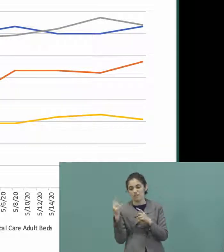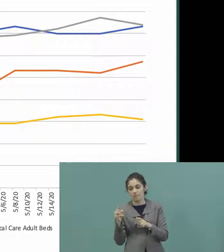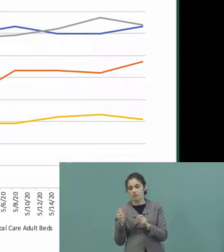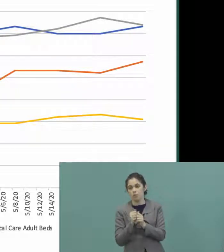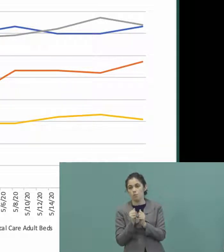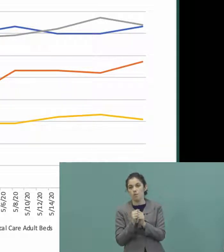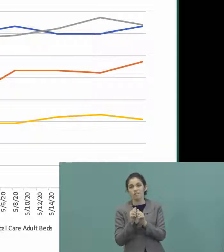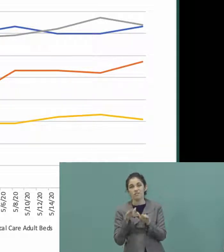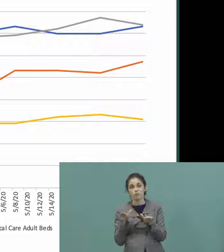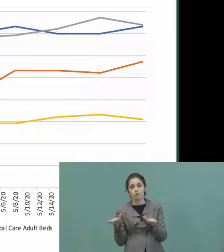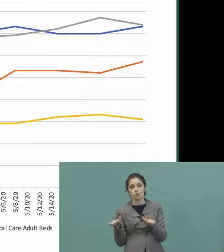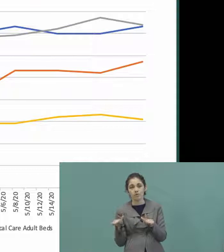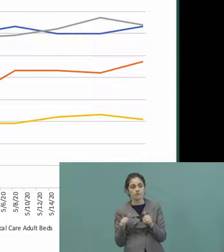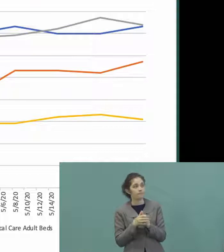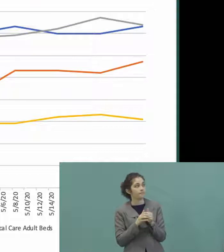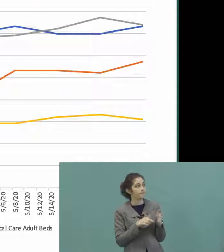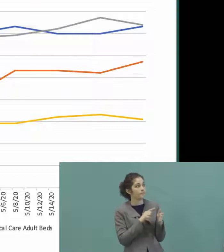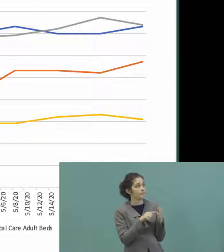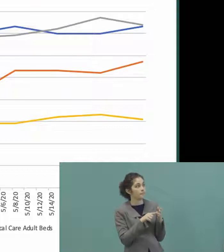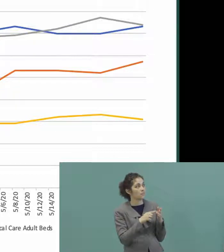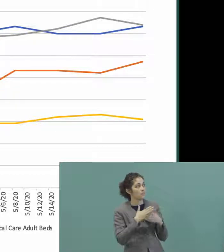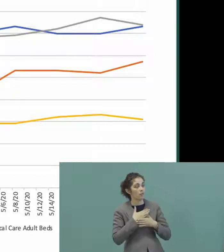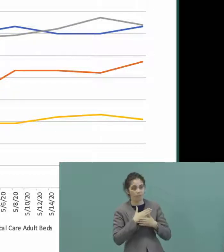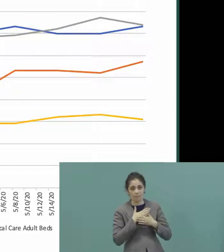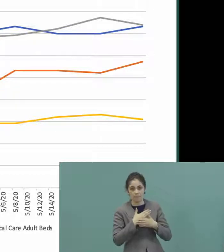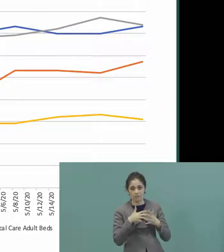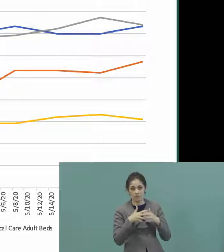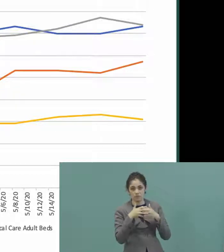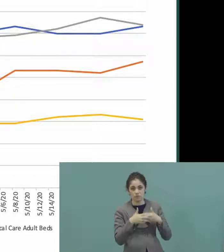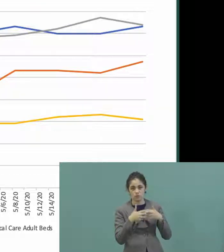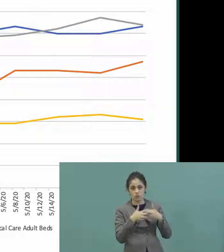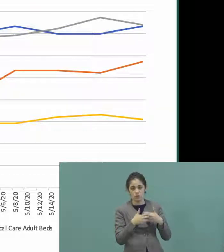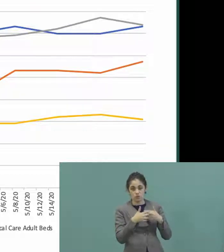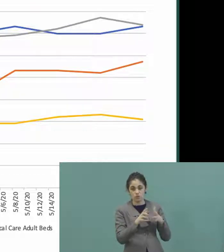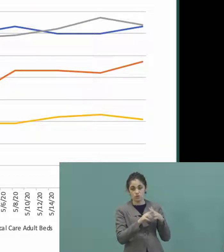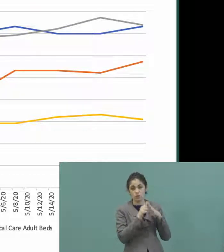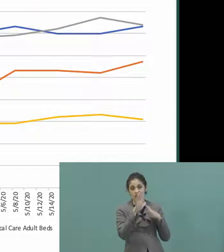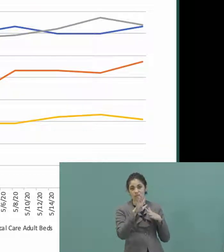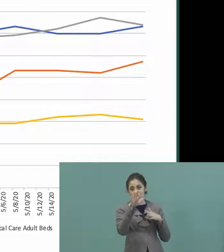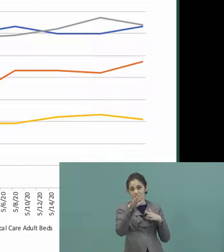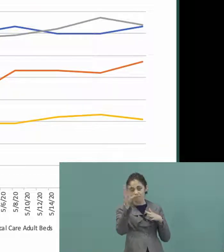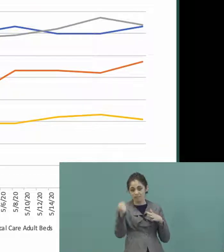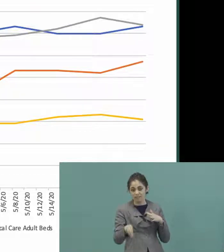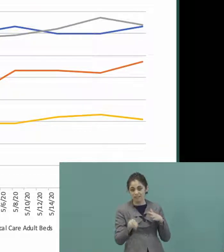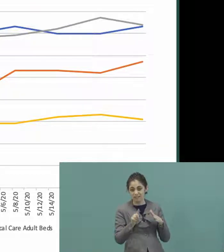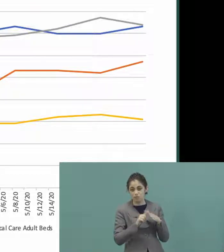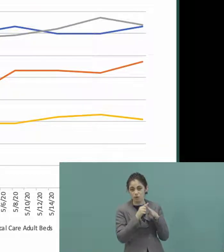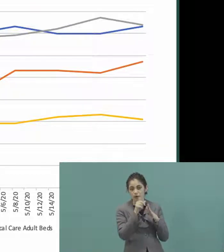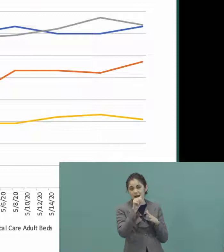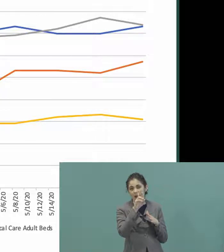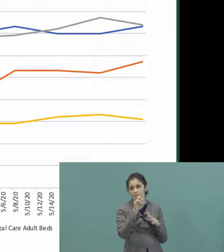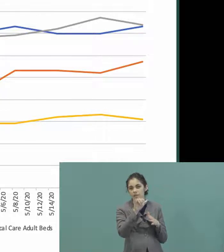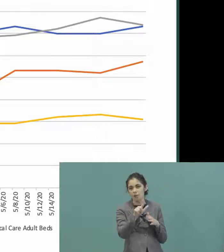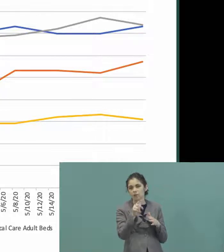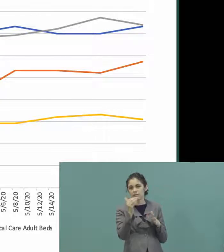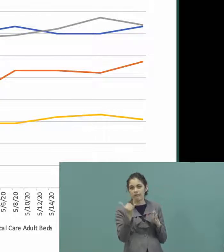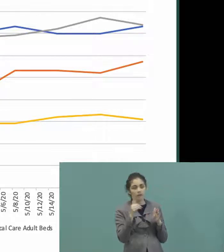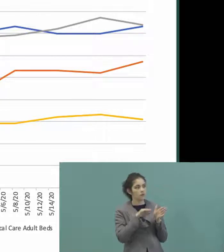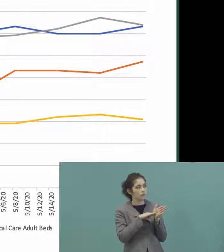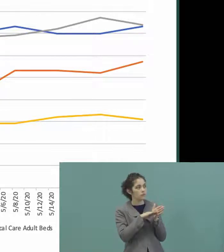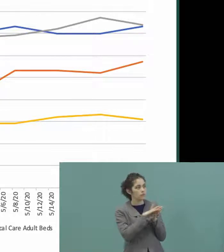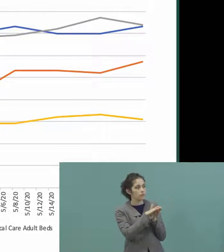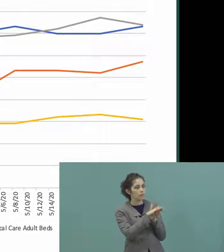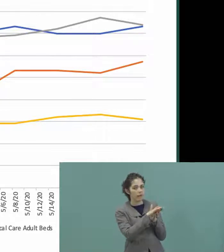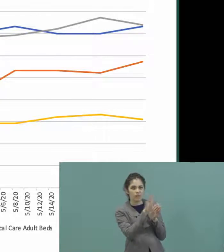pediatric patients. And ventilator usage peaked at 55% in early April and has remained